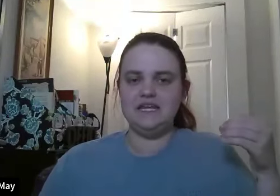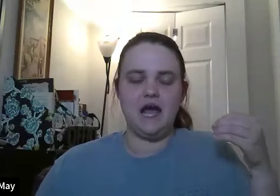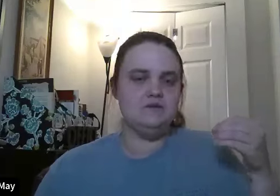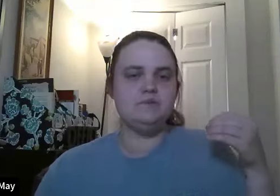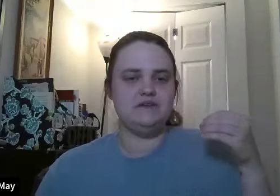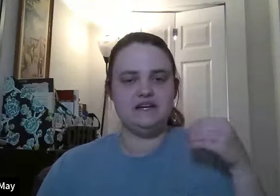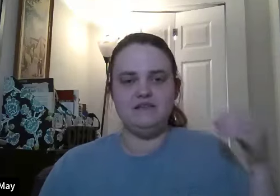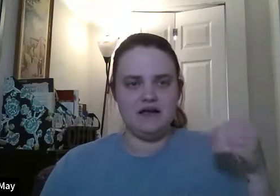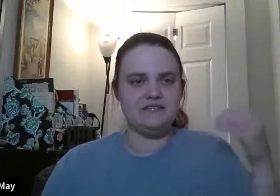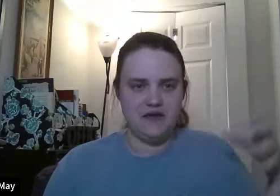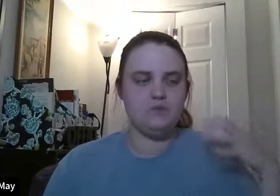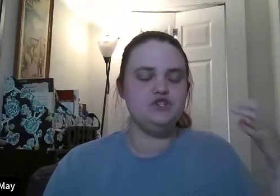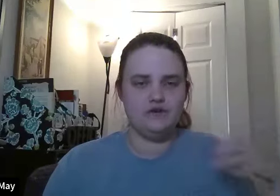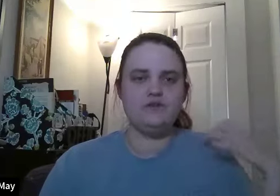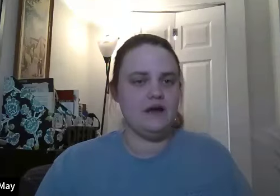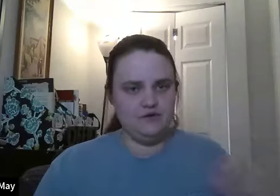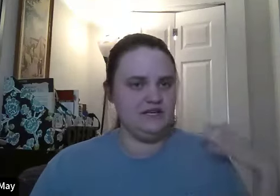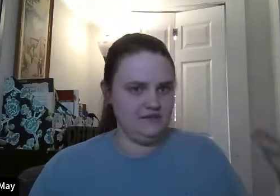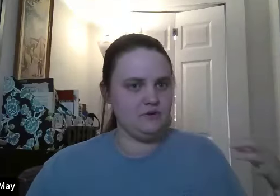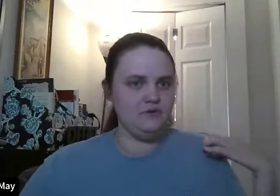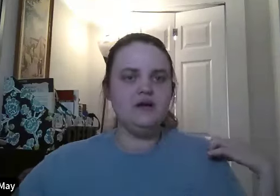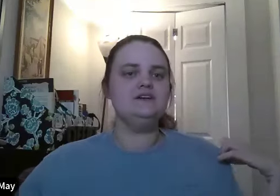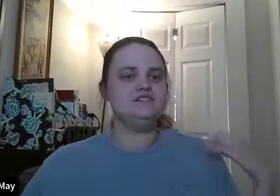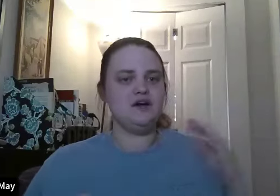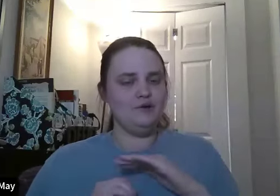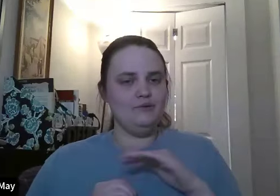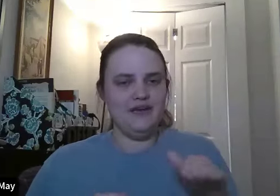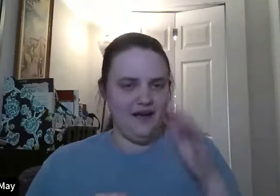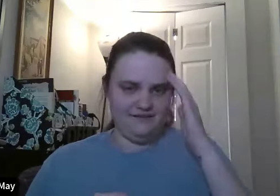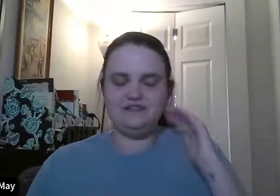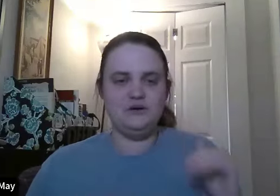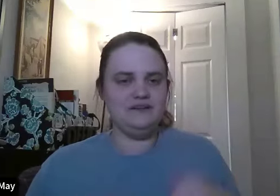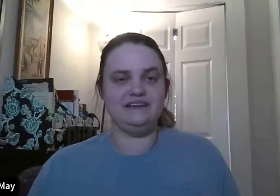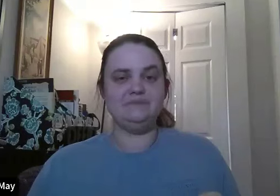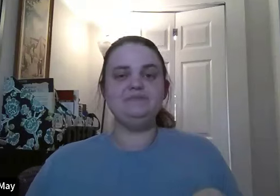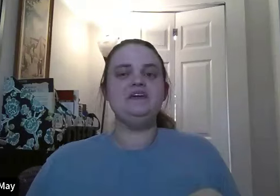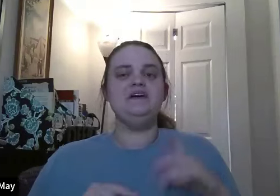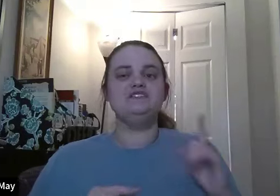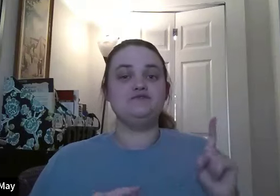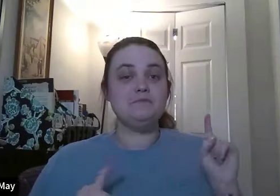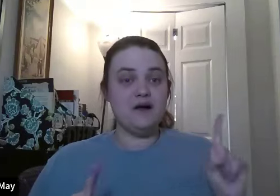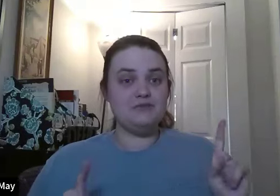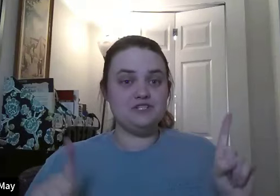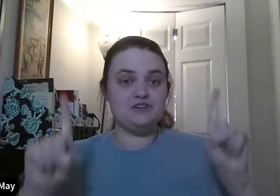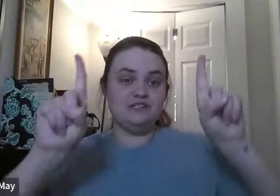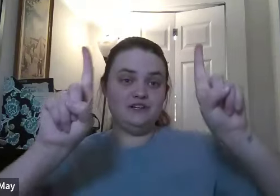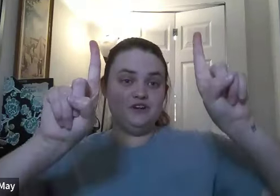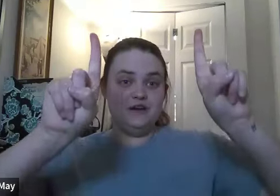like I remember even in class, like that one took forever to get through. So yeah, totally get it. So for month, what you're gonna do is you're gonna have